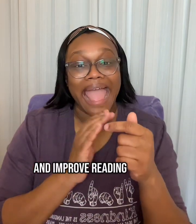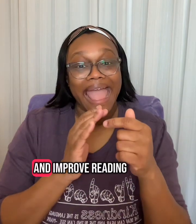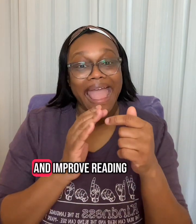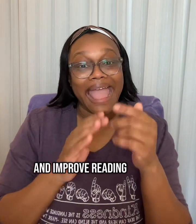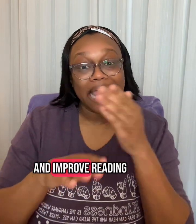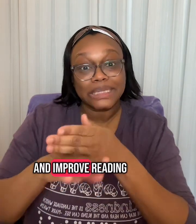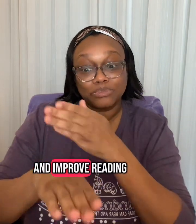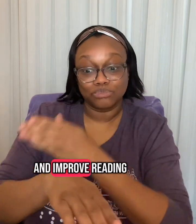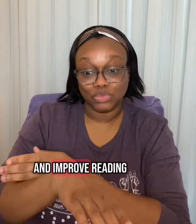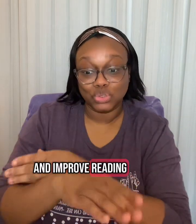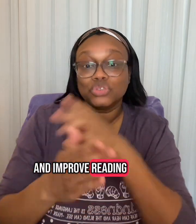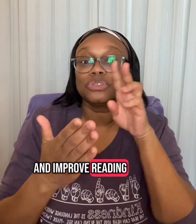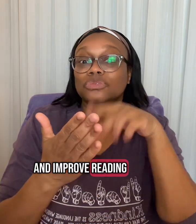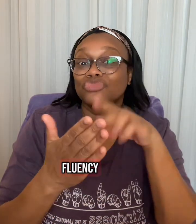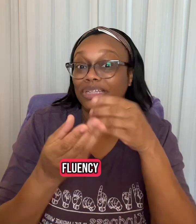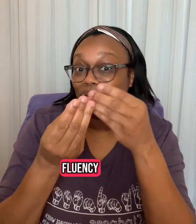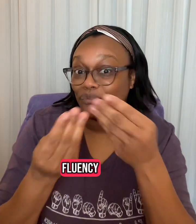and improve reading fluency.